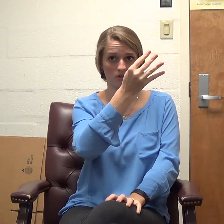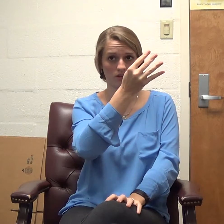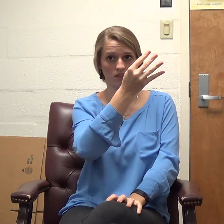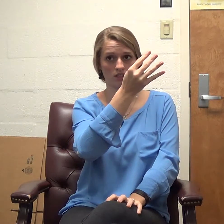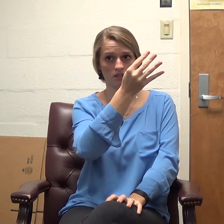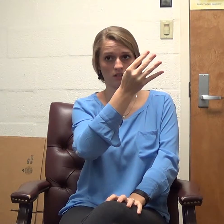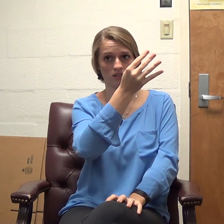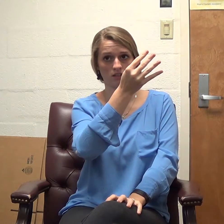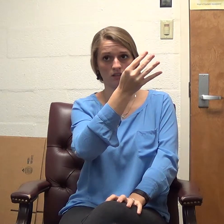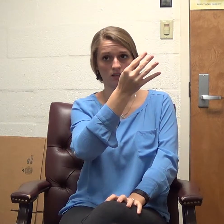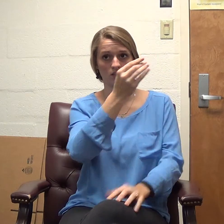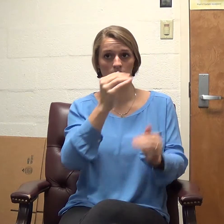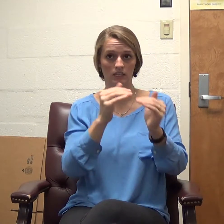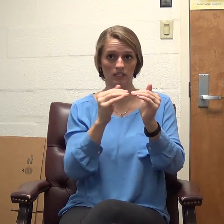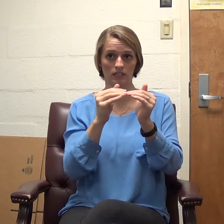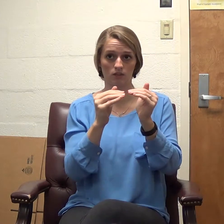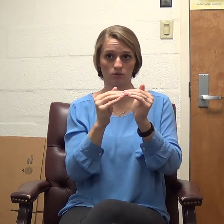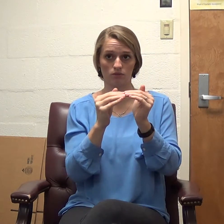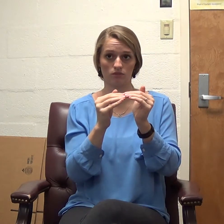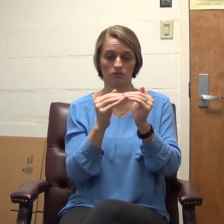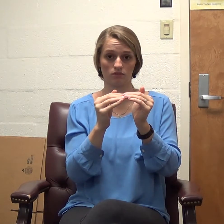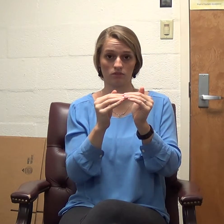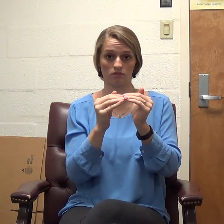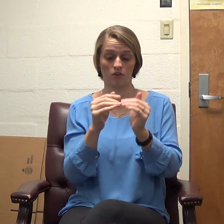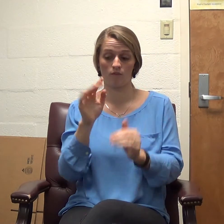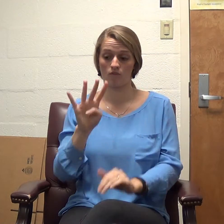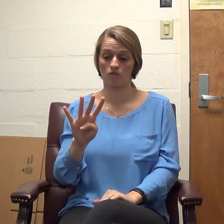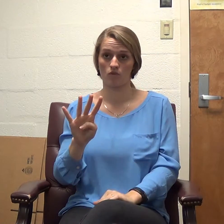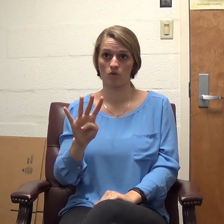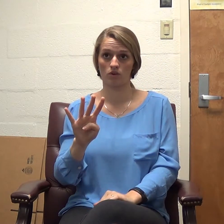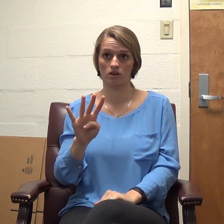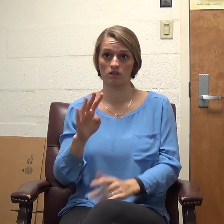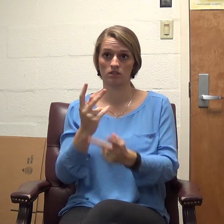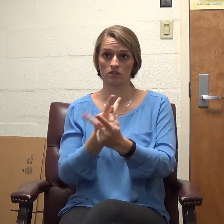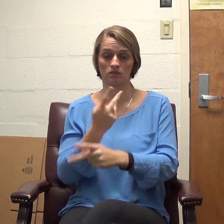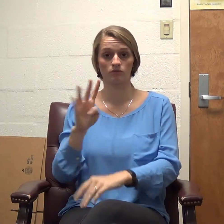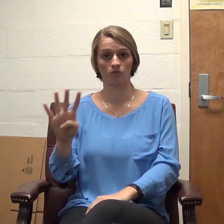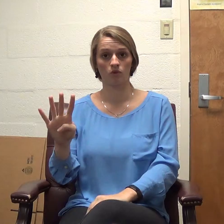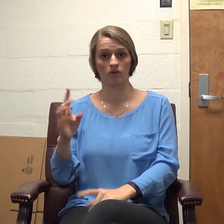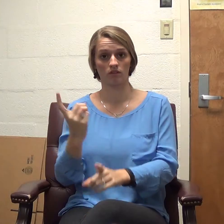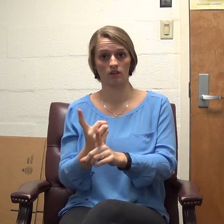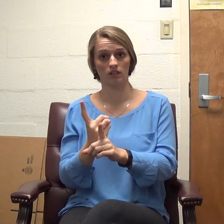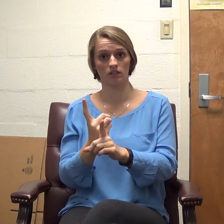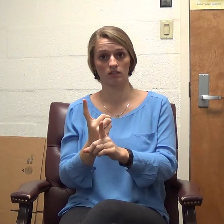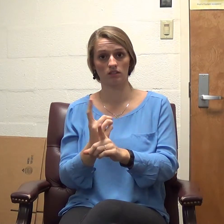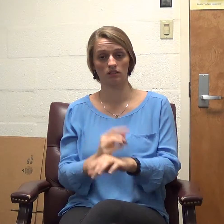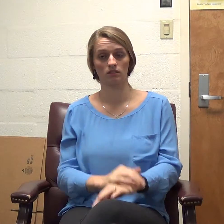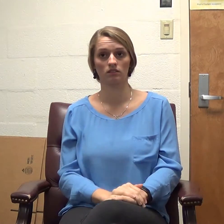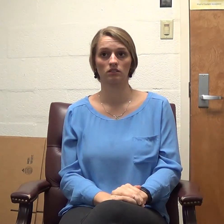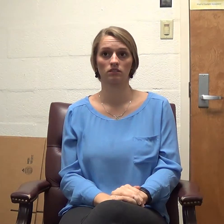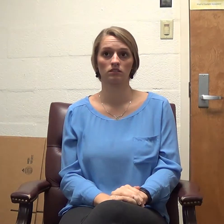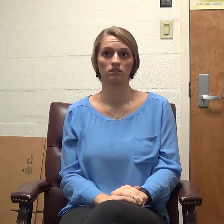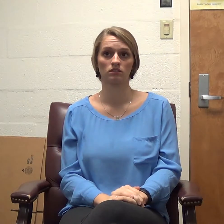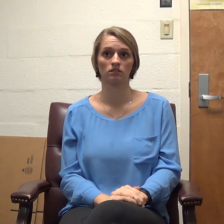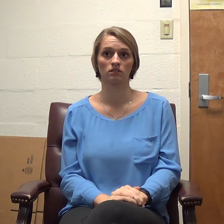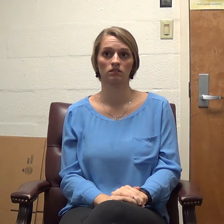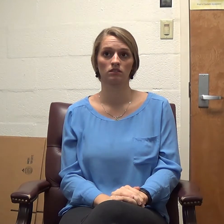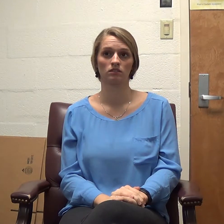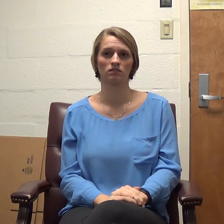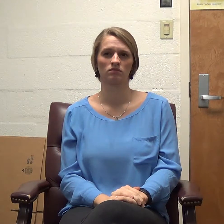is equal to 4 times 4, right? Did 4 times 4. And I'm going to detail this